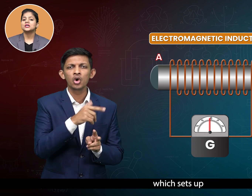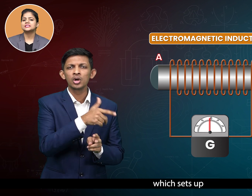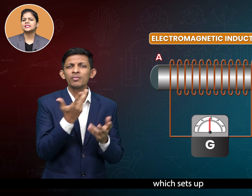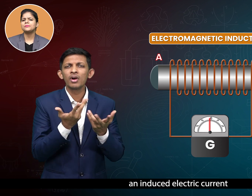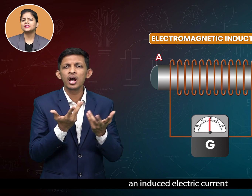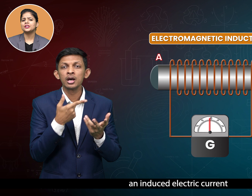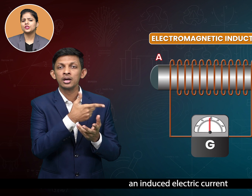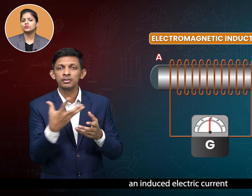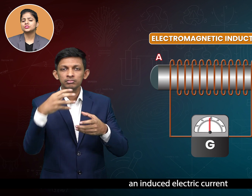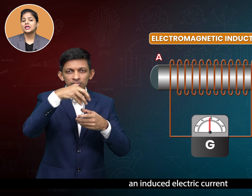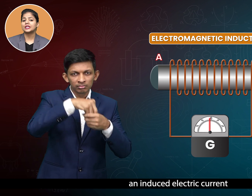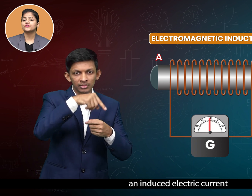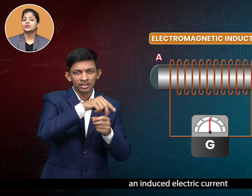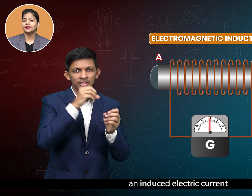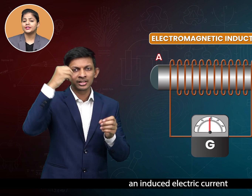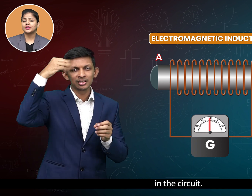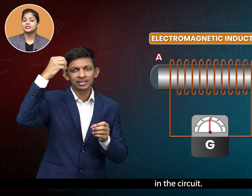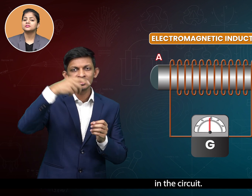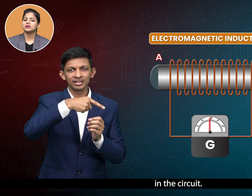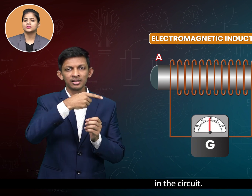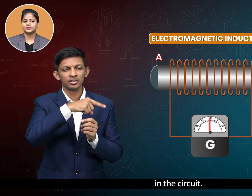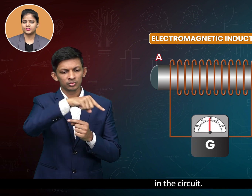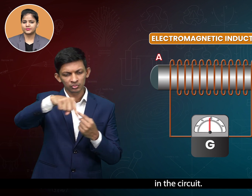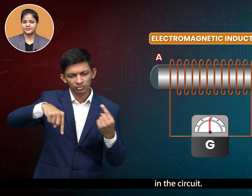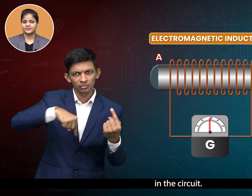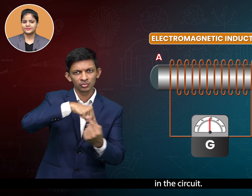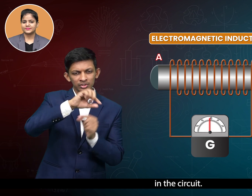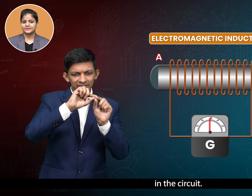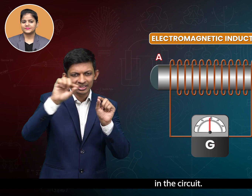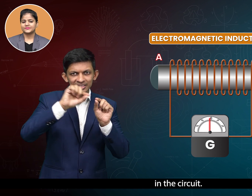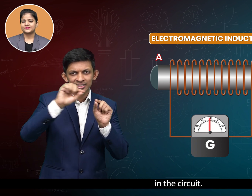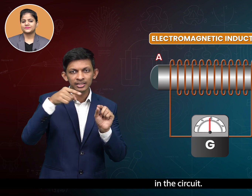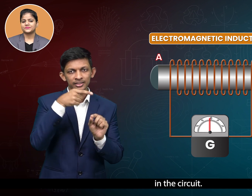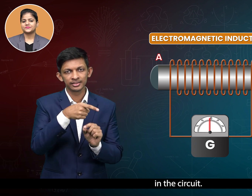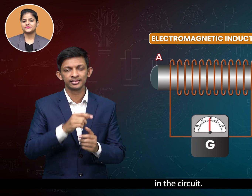which set up an induced electric current in the circuit.